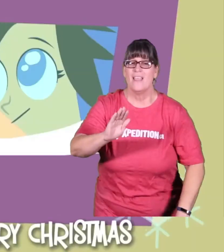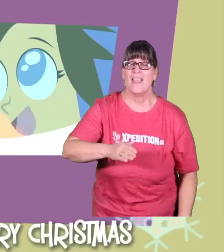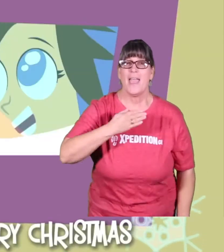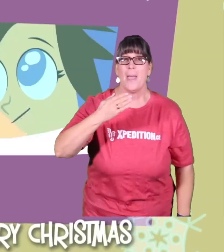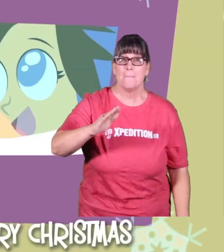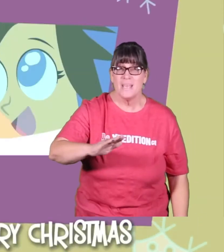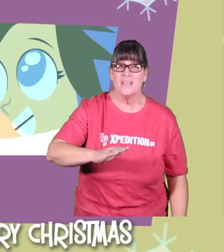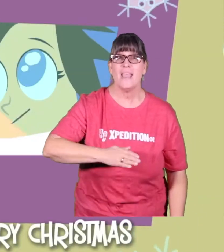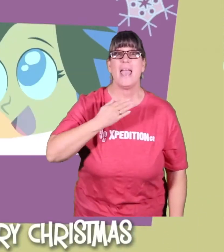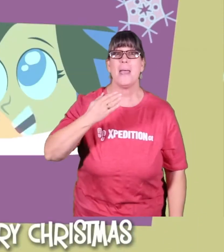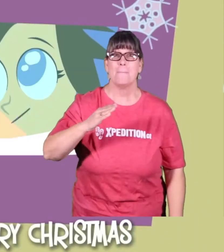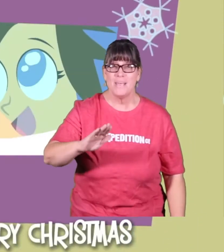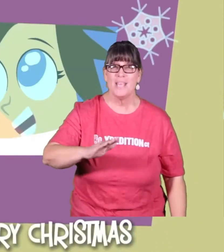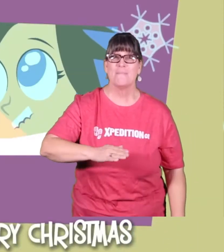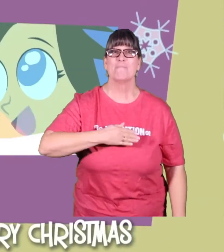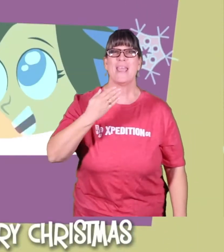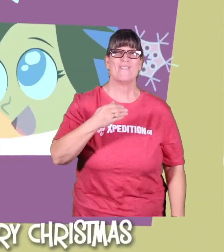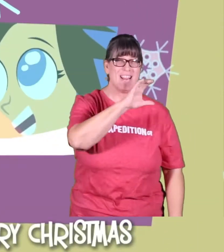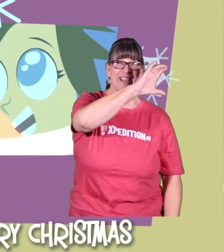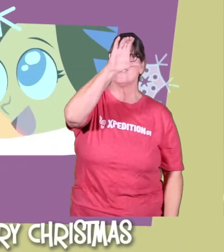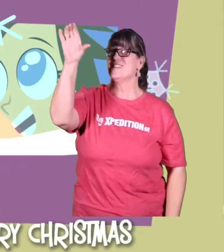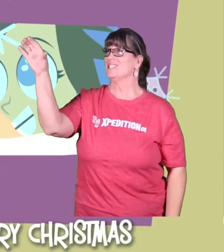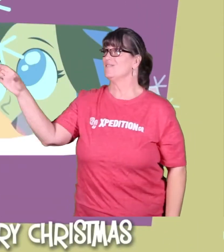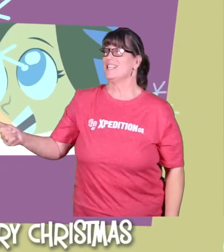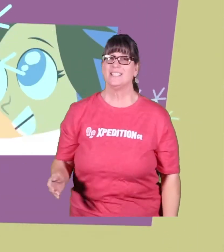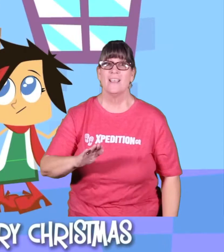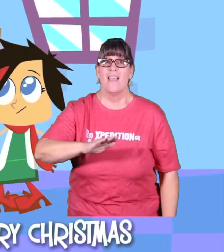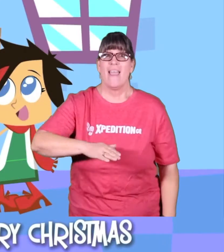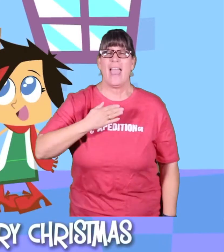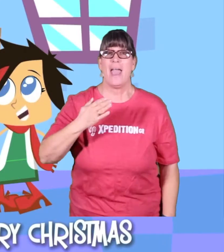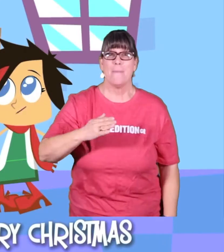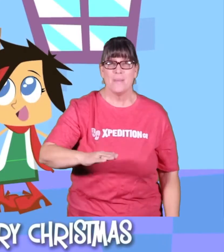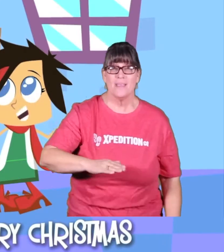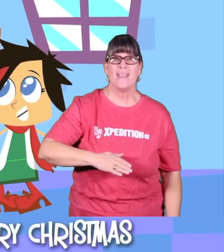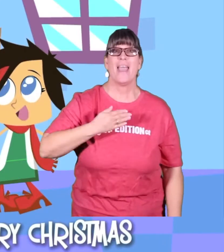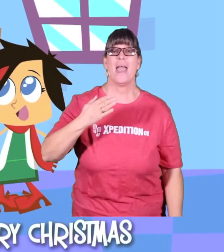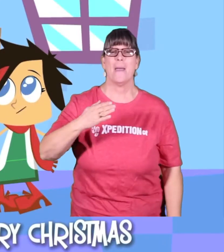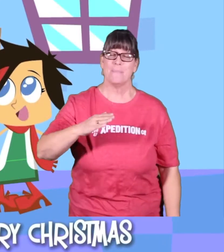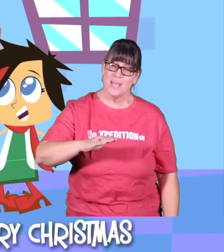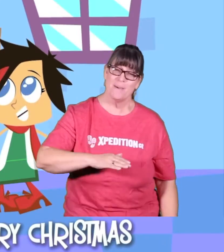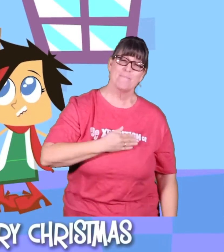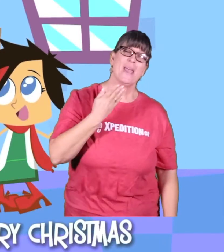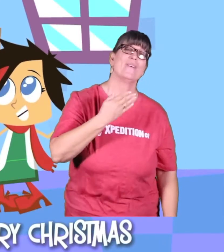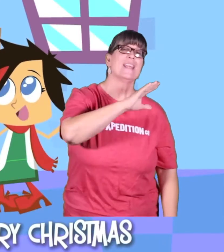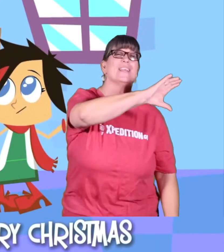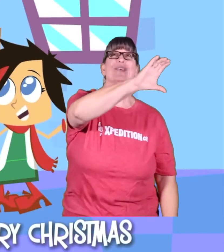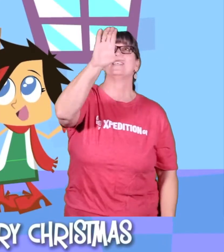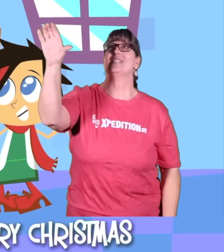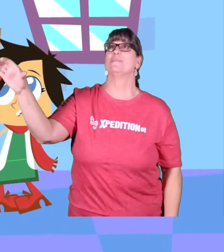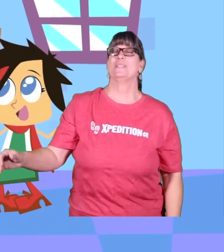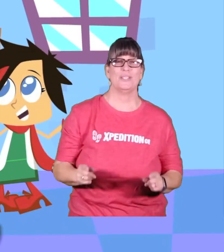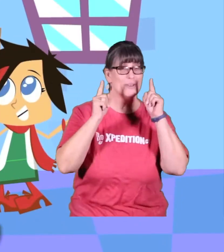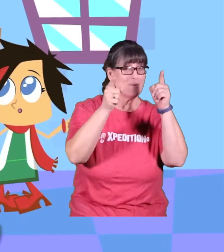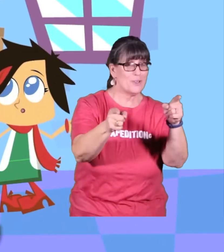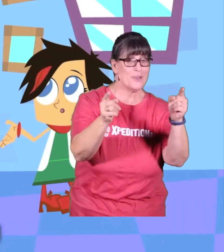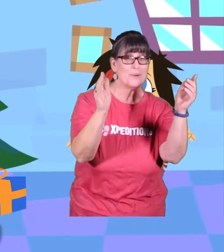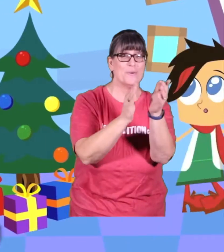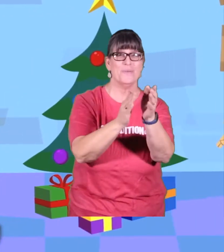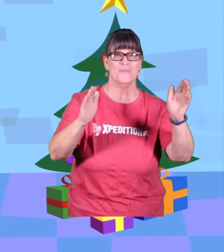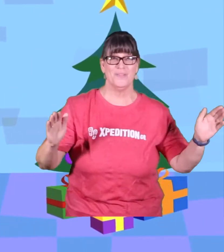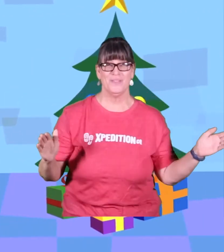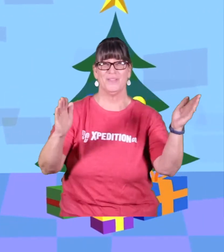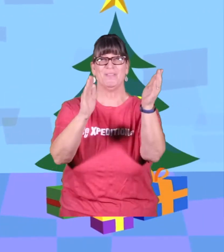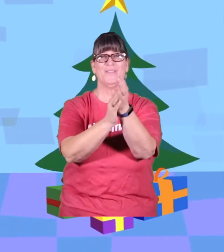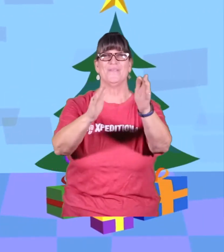Happy, happy, merry Christmas Happy, happy, merry Christmas to